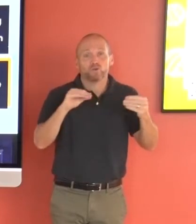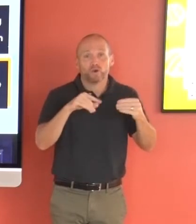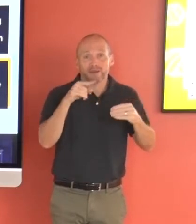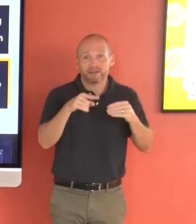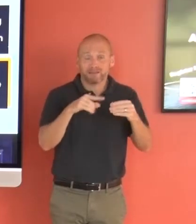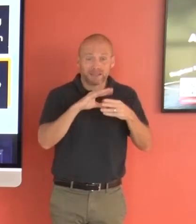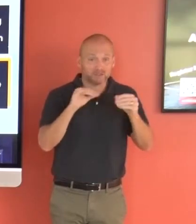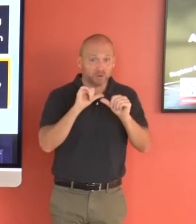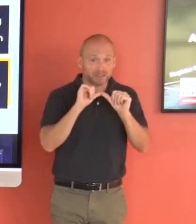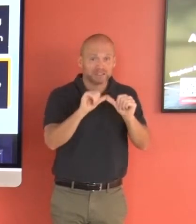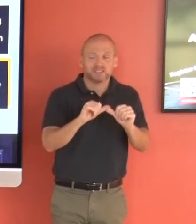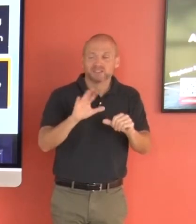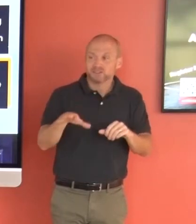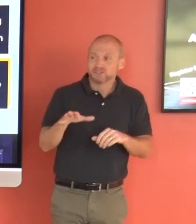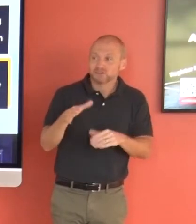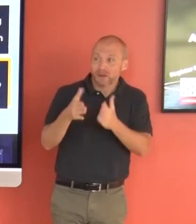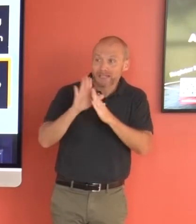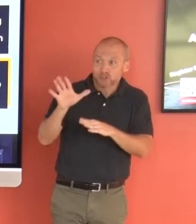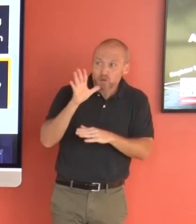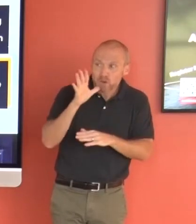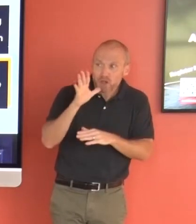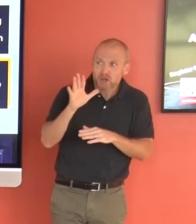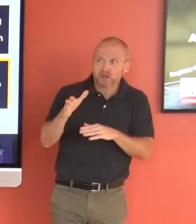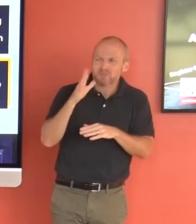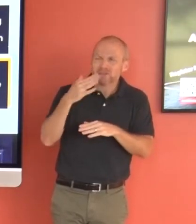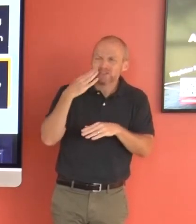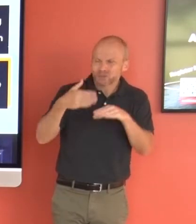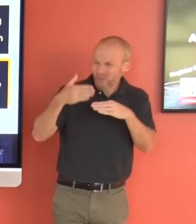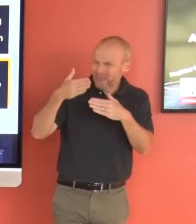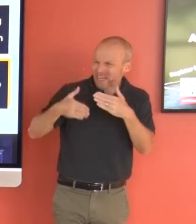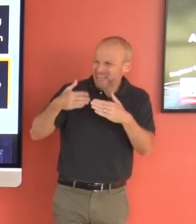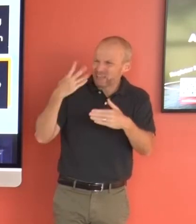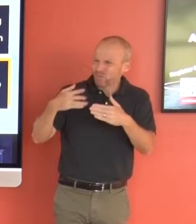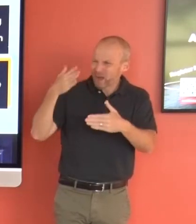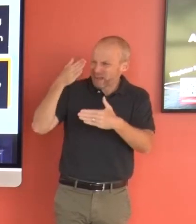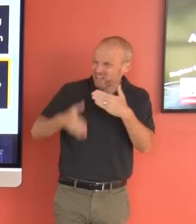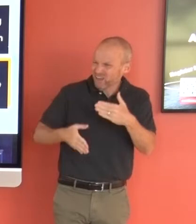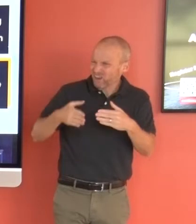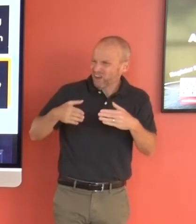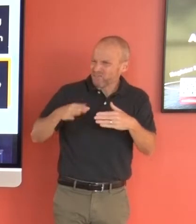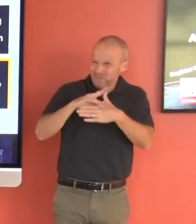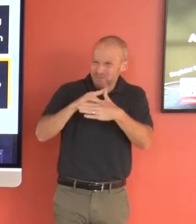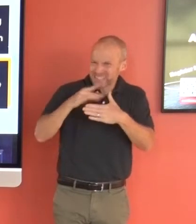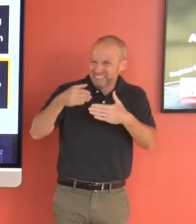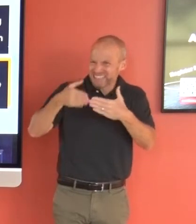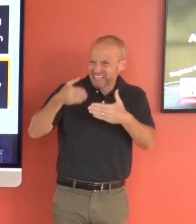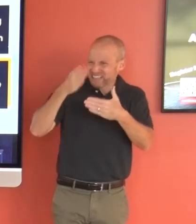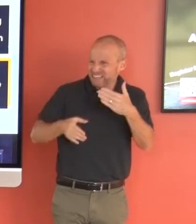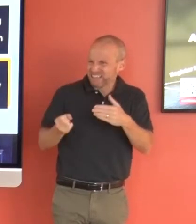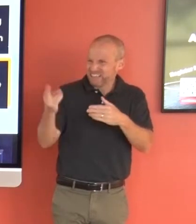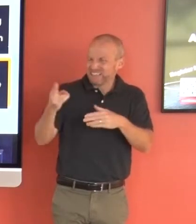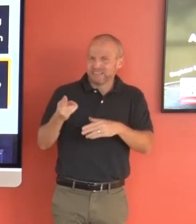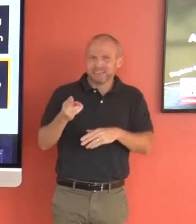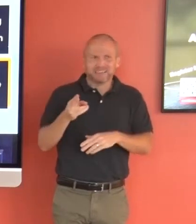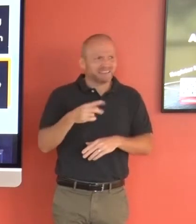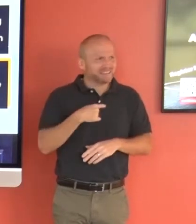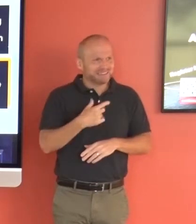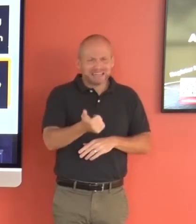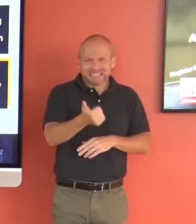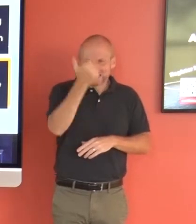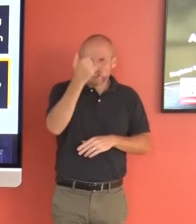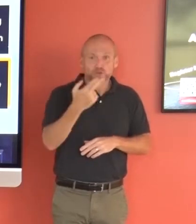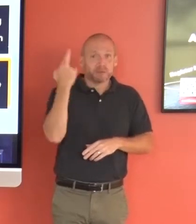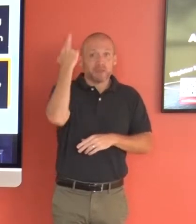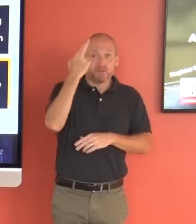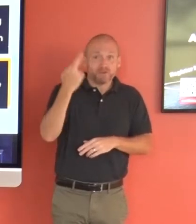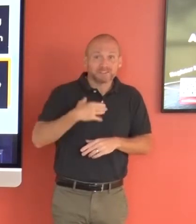story, she asked her mother and her mother and her mother, why do you cut off the end? And the grandmother said, that's stupid. I cut off the end because my